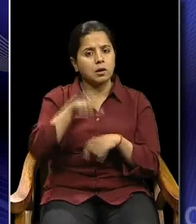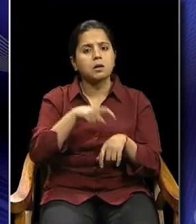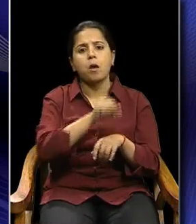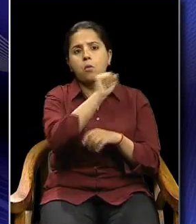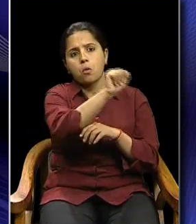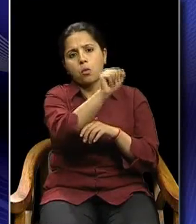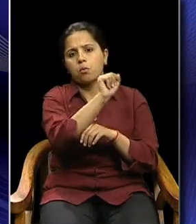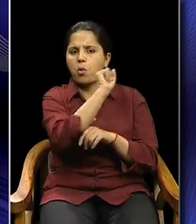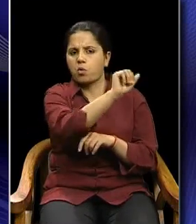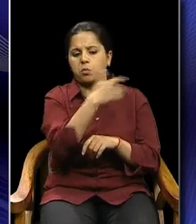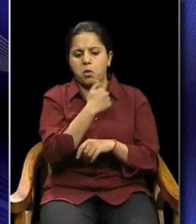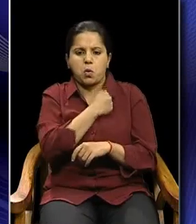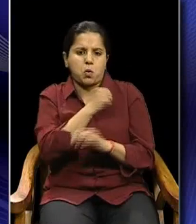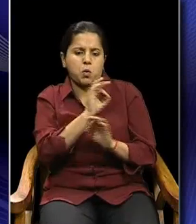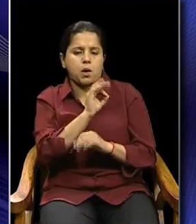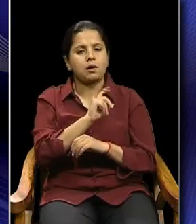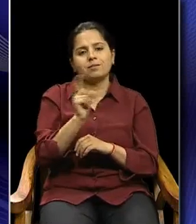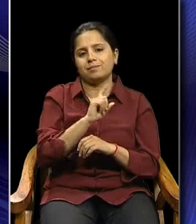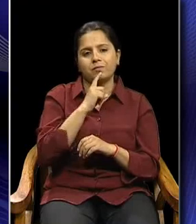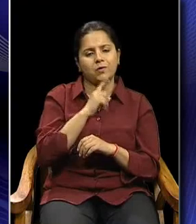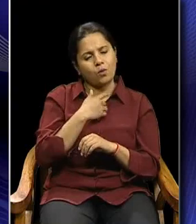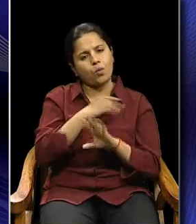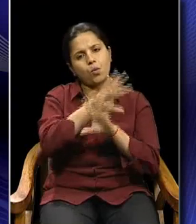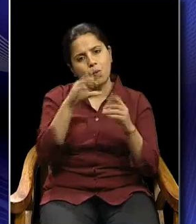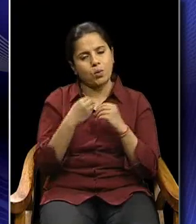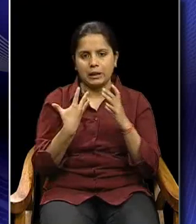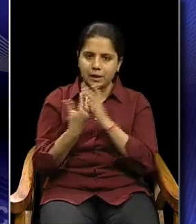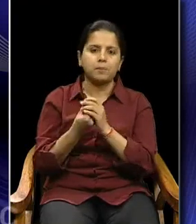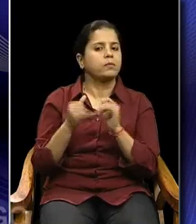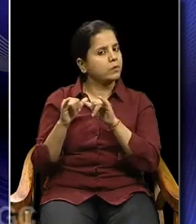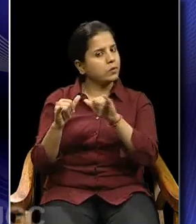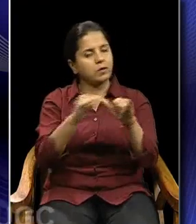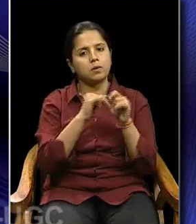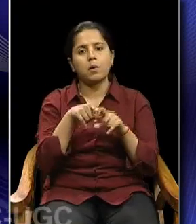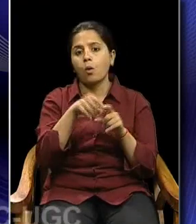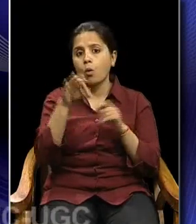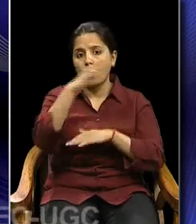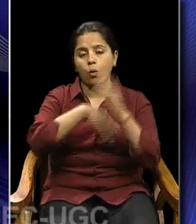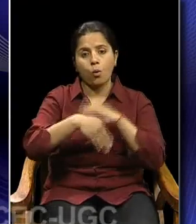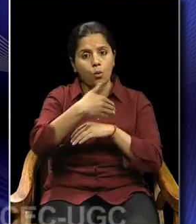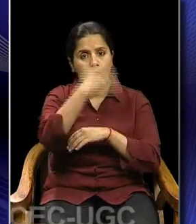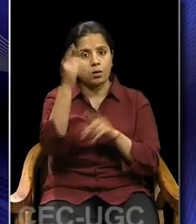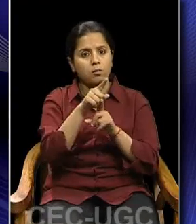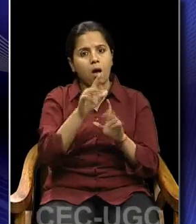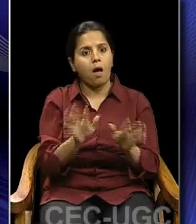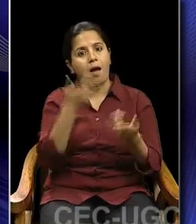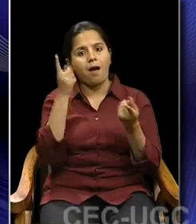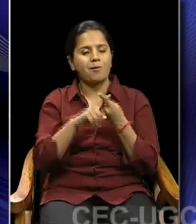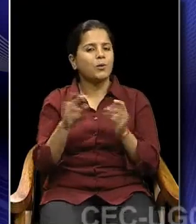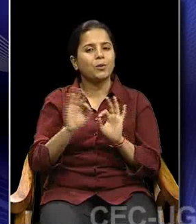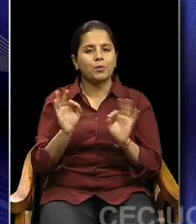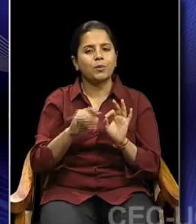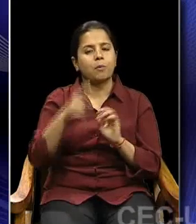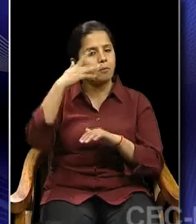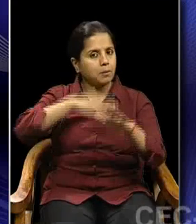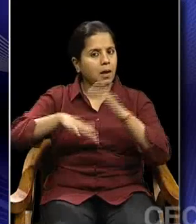regions and seasons as well. So their organization is not all that random, but